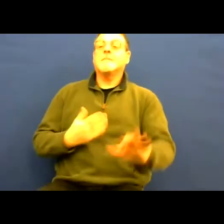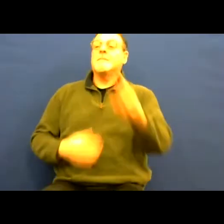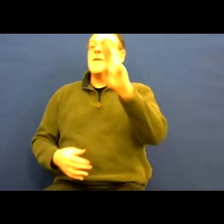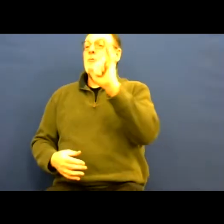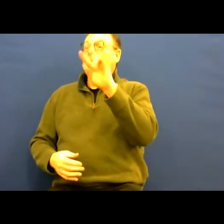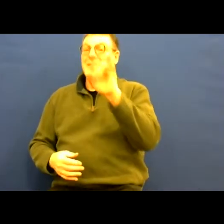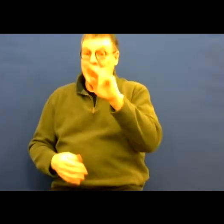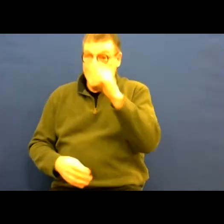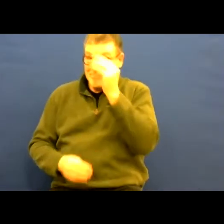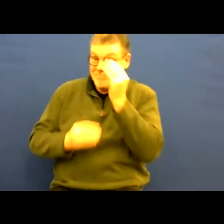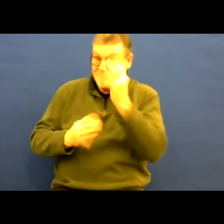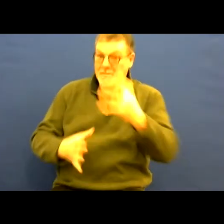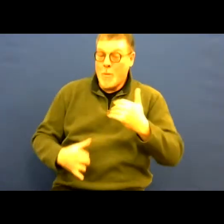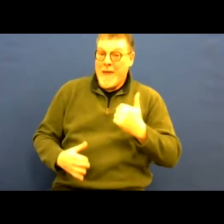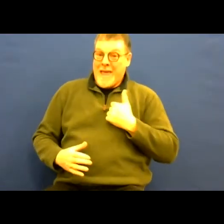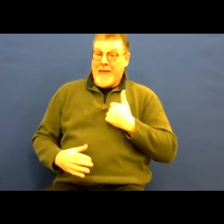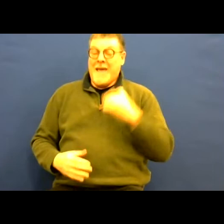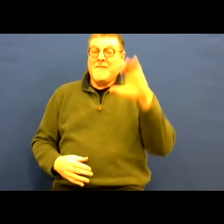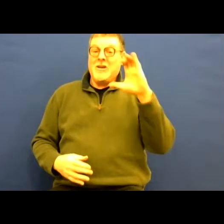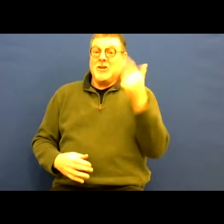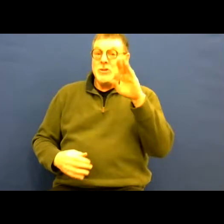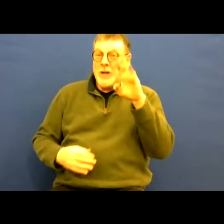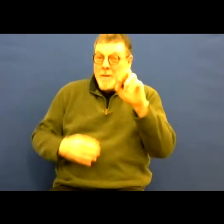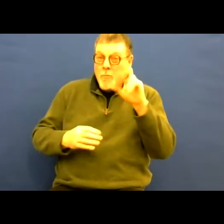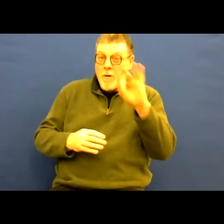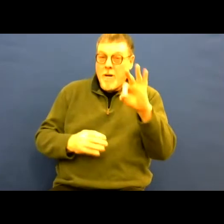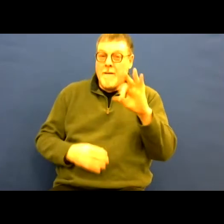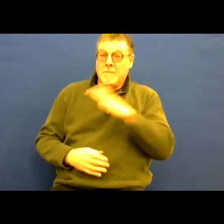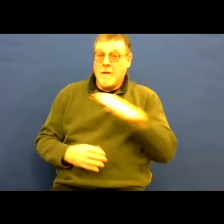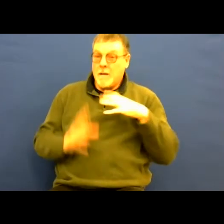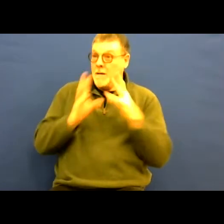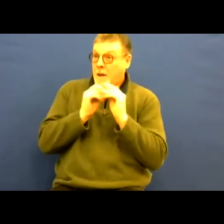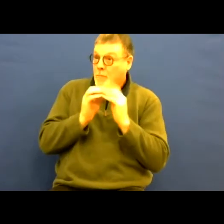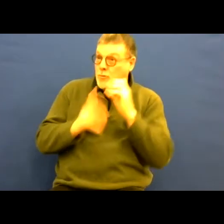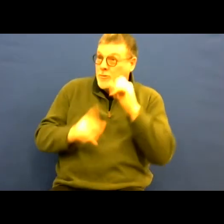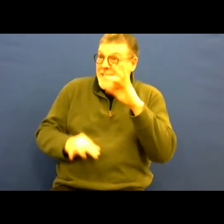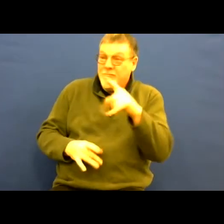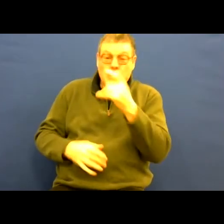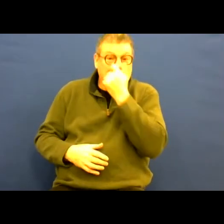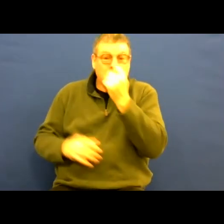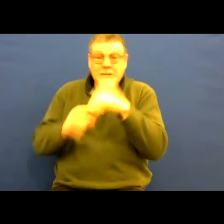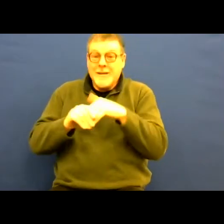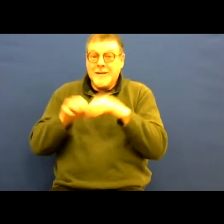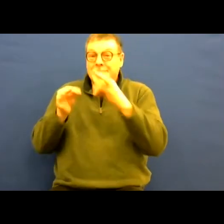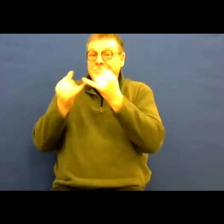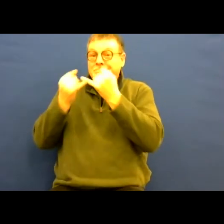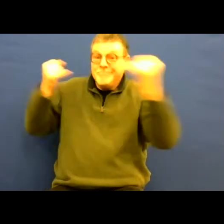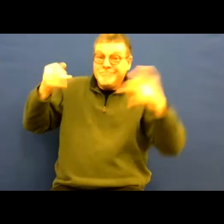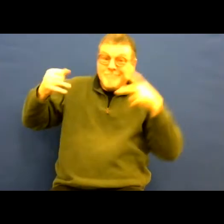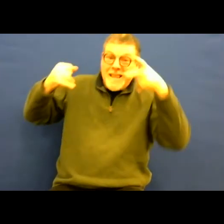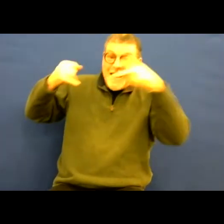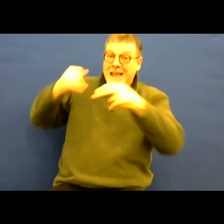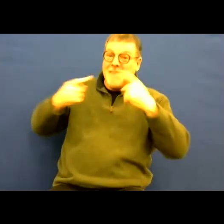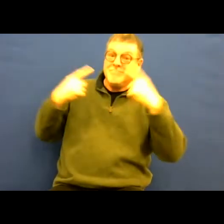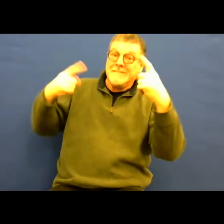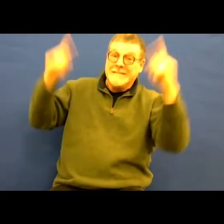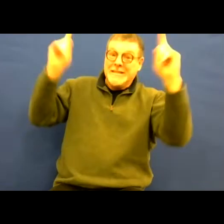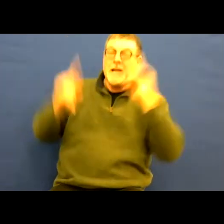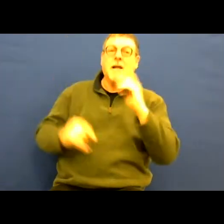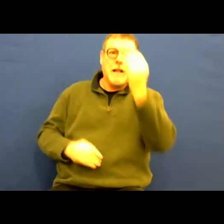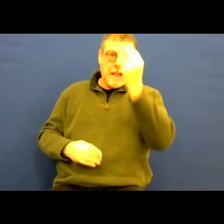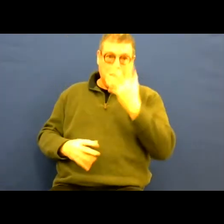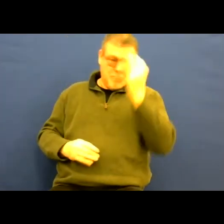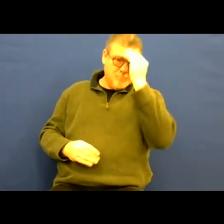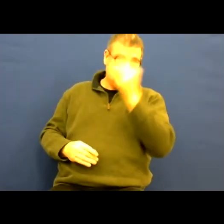introduced for ribbon cutting, anything like that, let me just, you can send something to